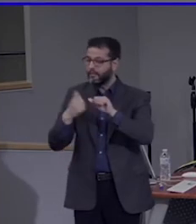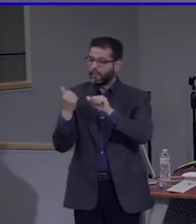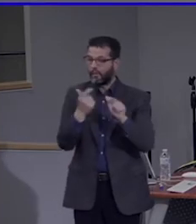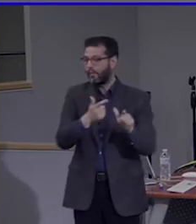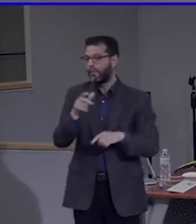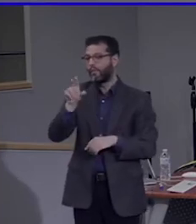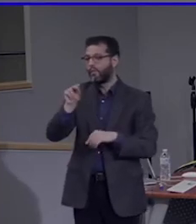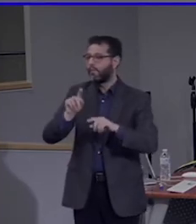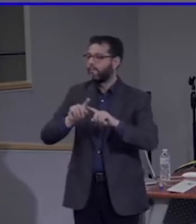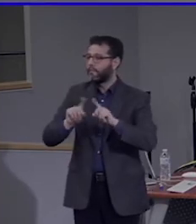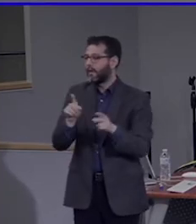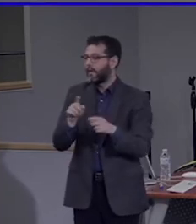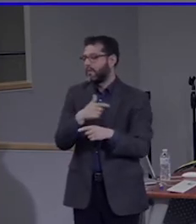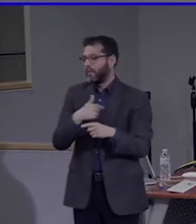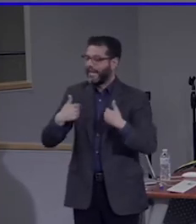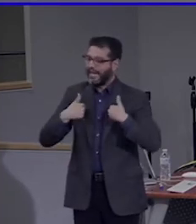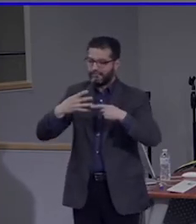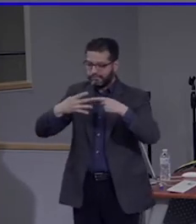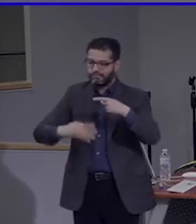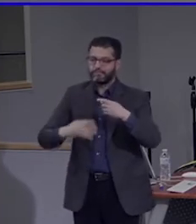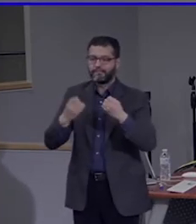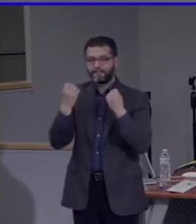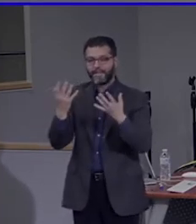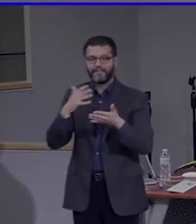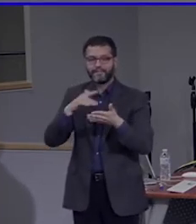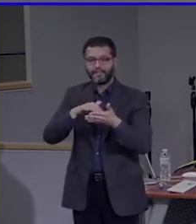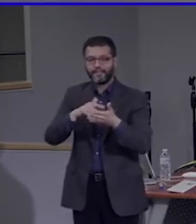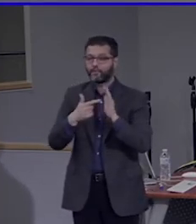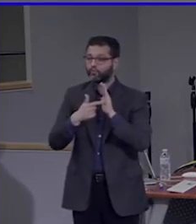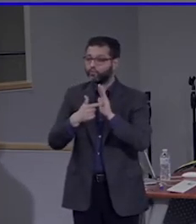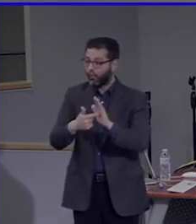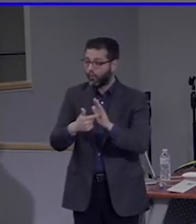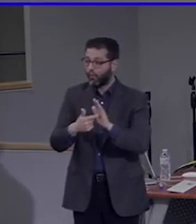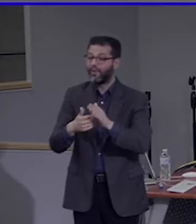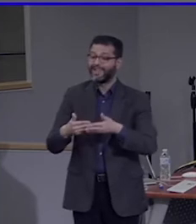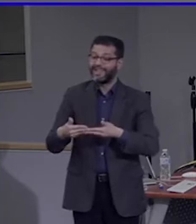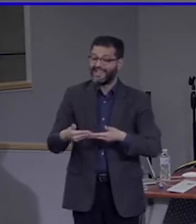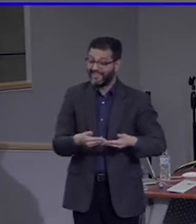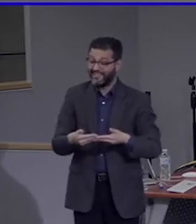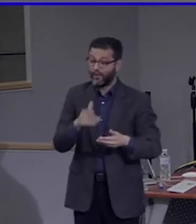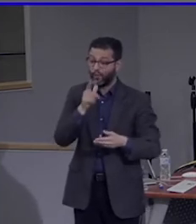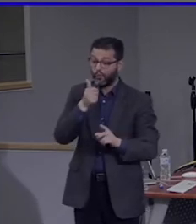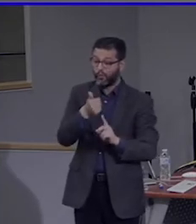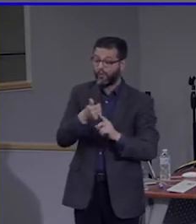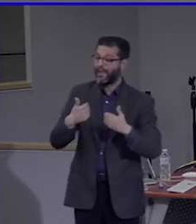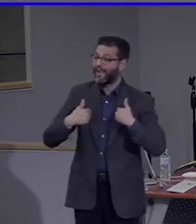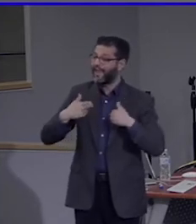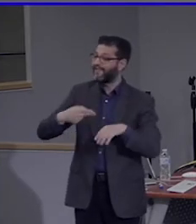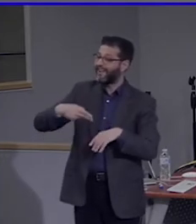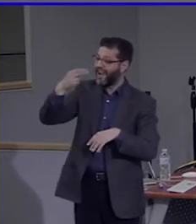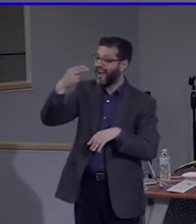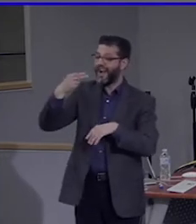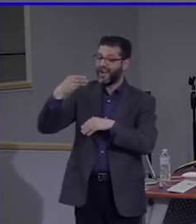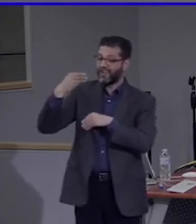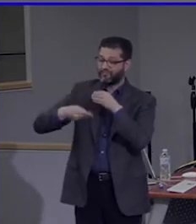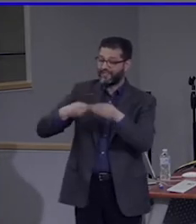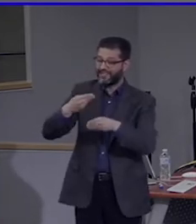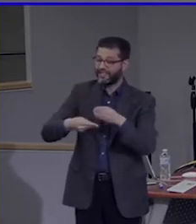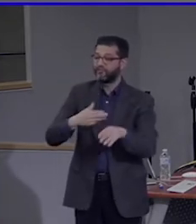we have a lot of studies but we show that infants at high familial risk for developing language learning